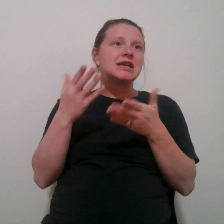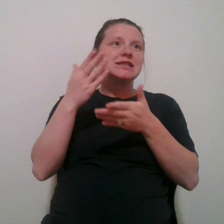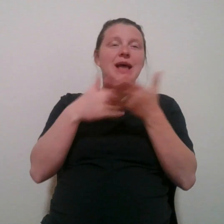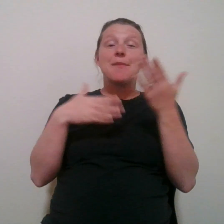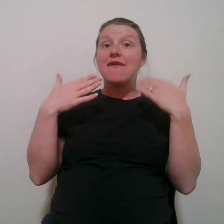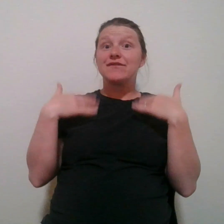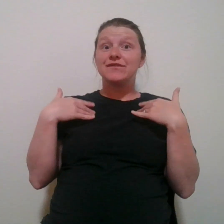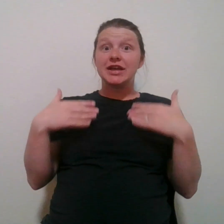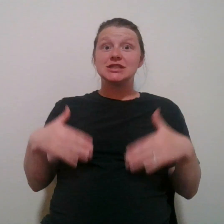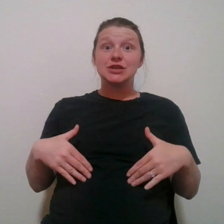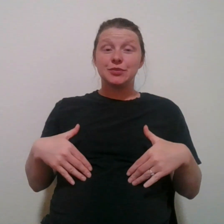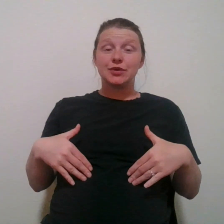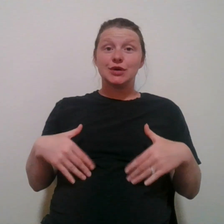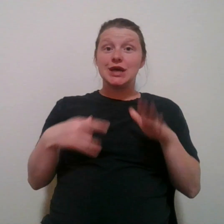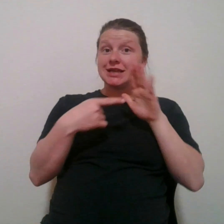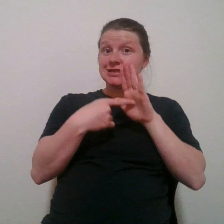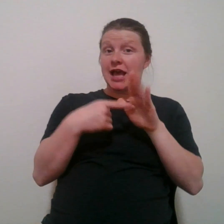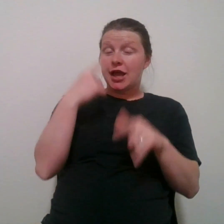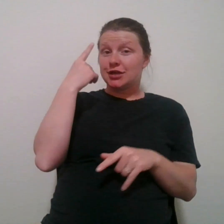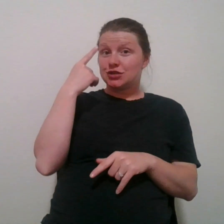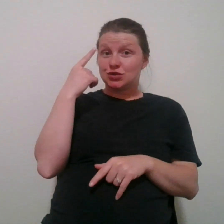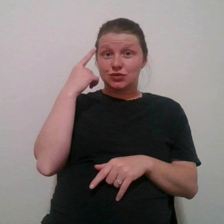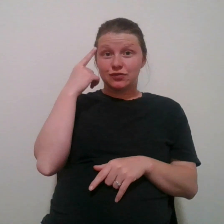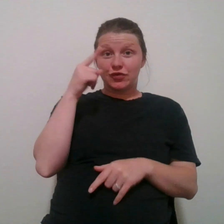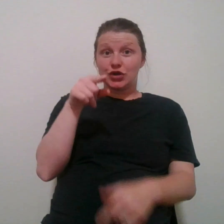for you if a child came to school